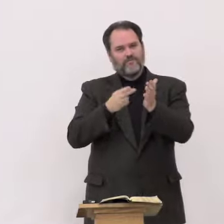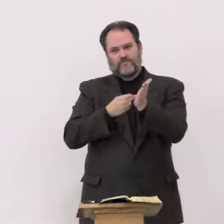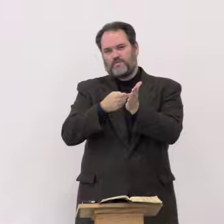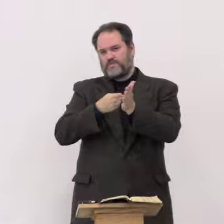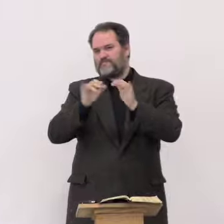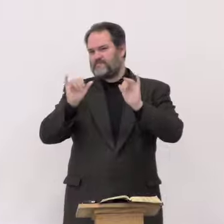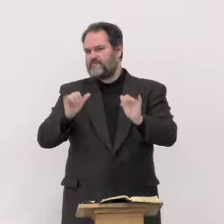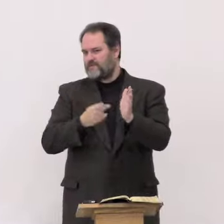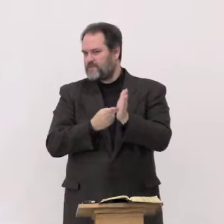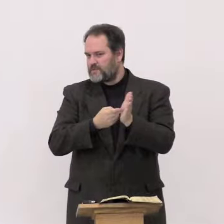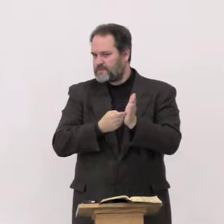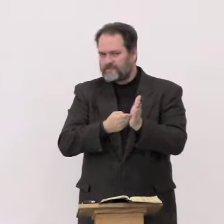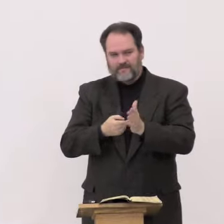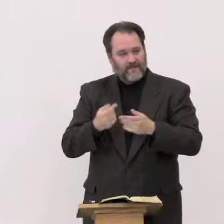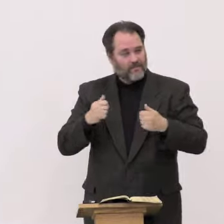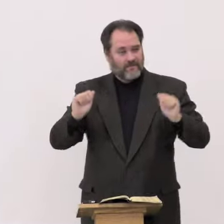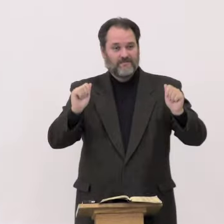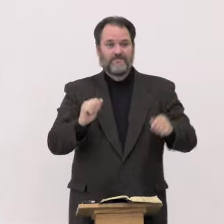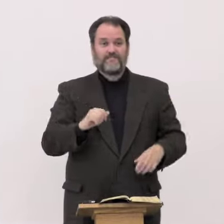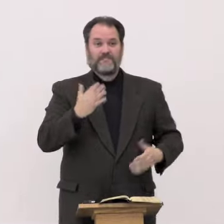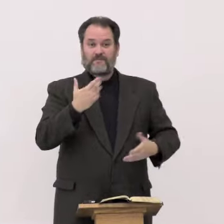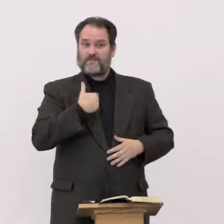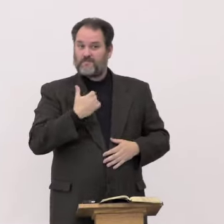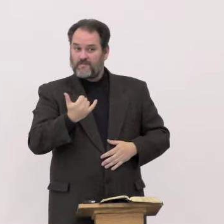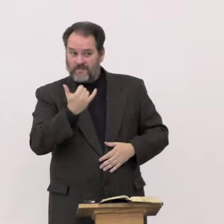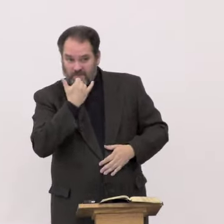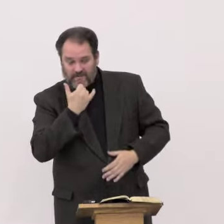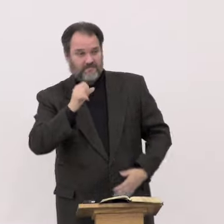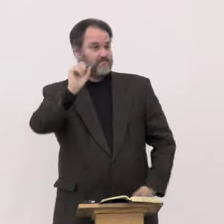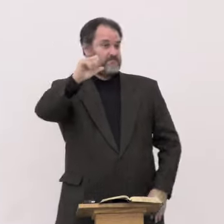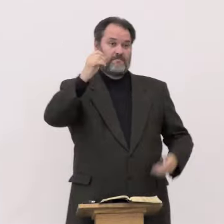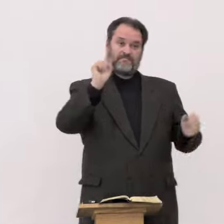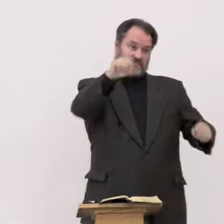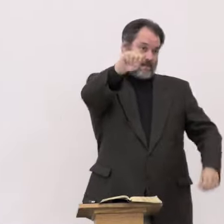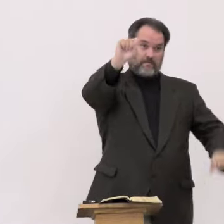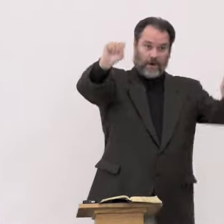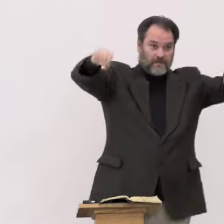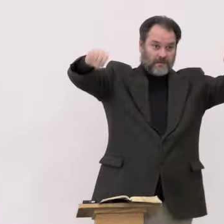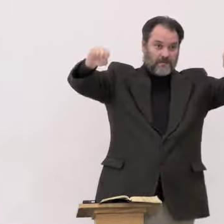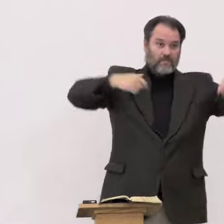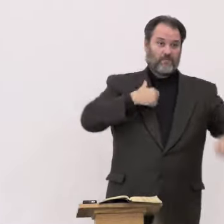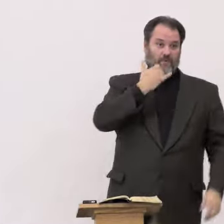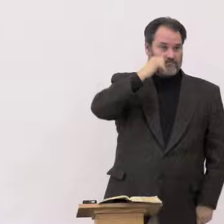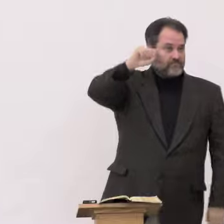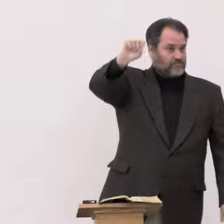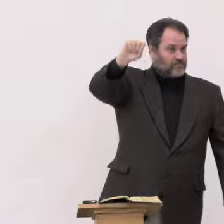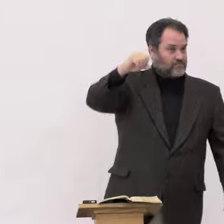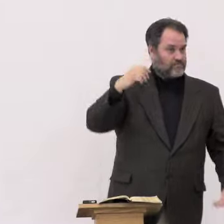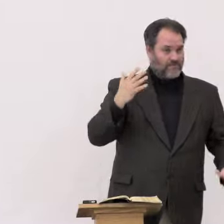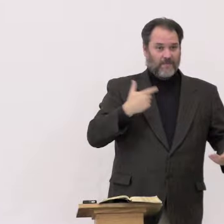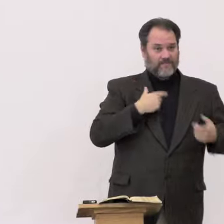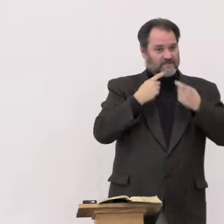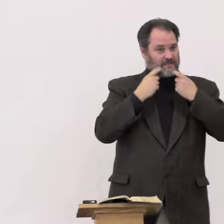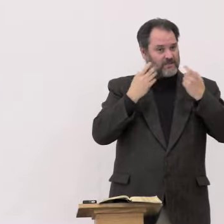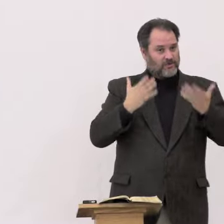I try to be truthful. I try my best to be truthful. Sometimes I make mistakes. I can be wrong. I'm